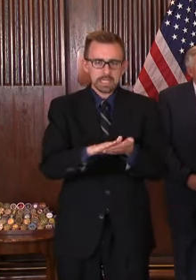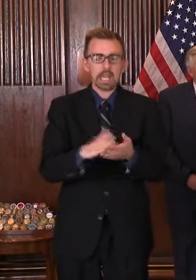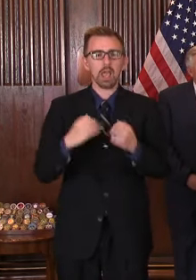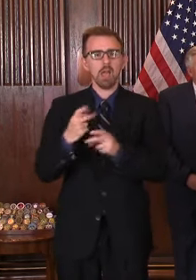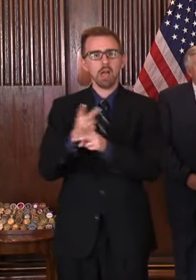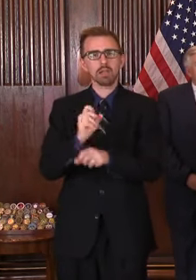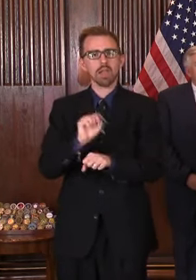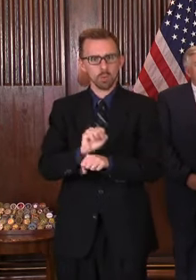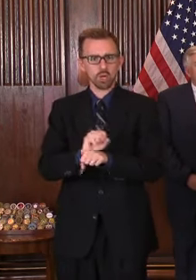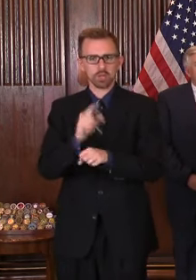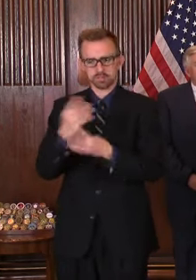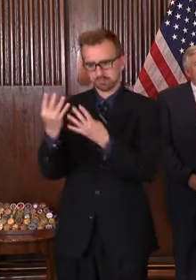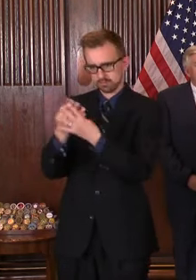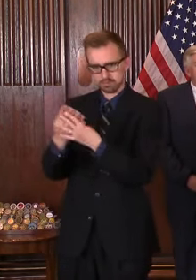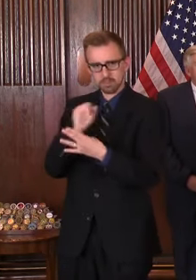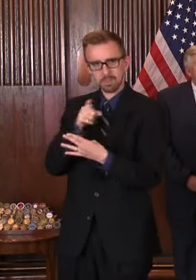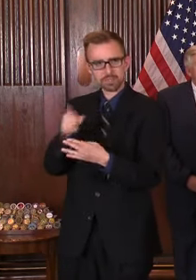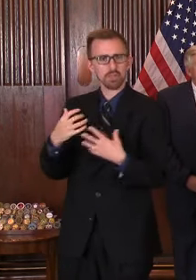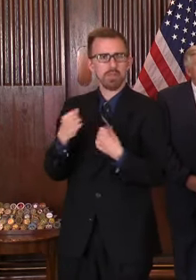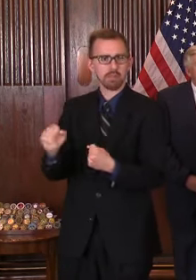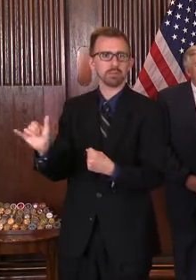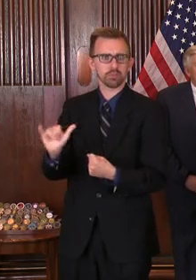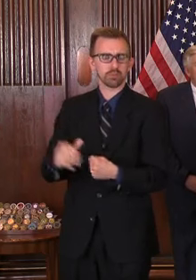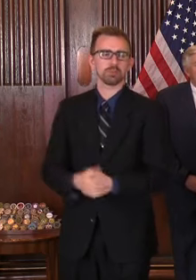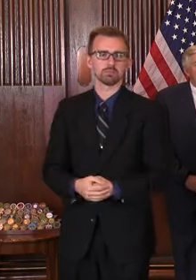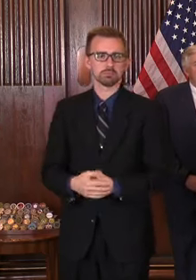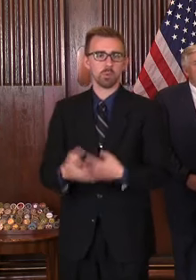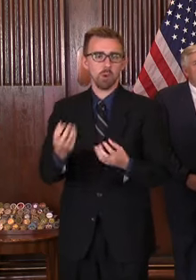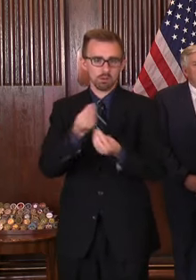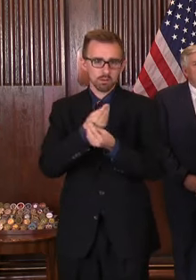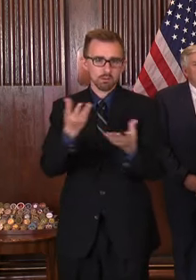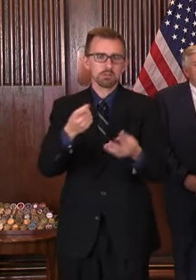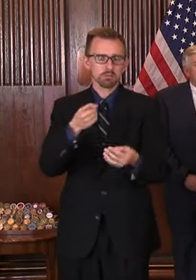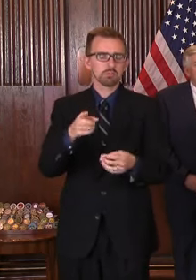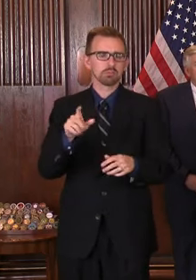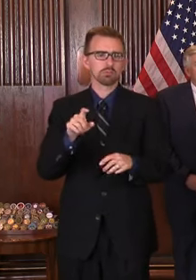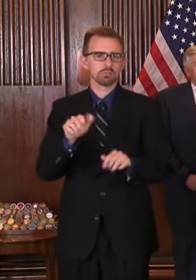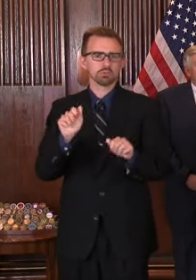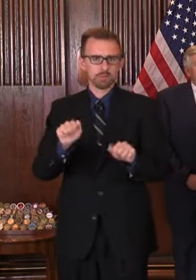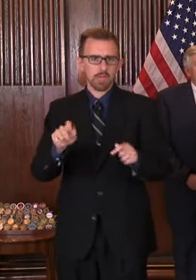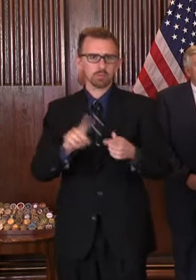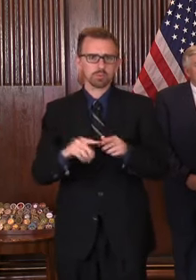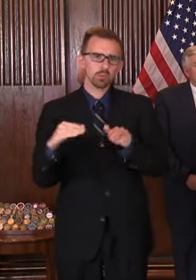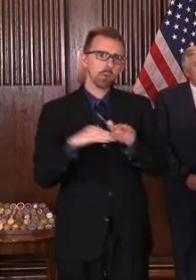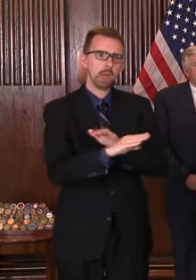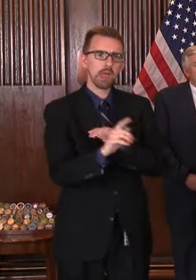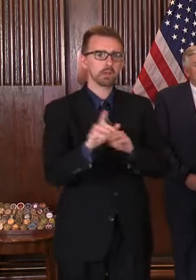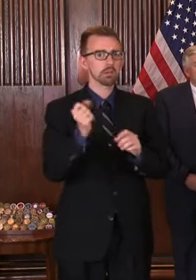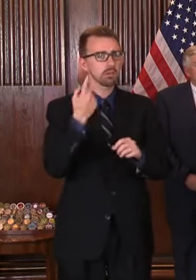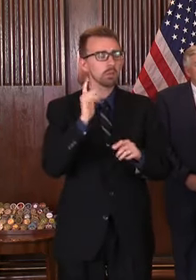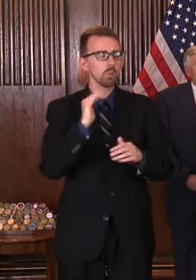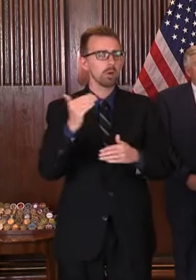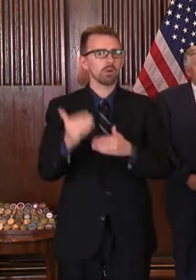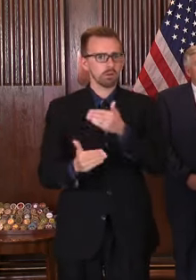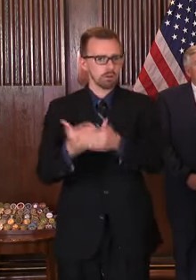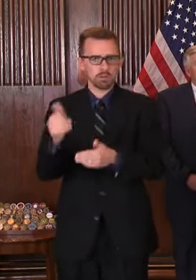for symptoms. So I want people to be encouraged to reenter the routine medical care on a slow, calculated